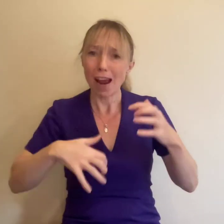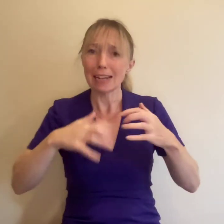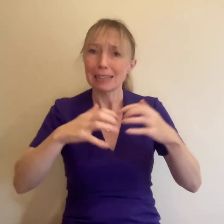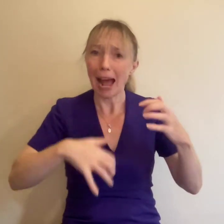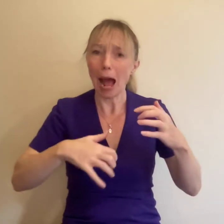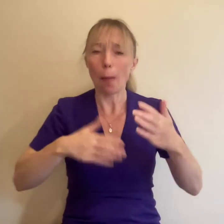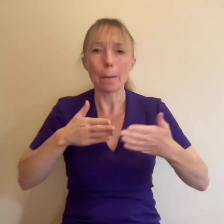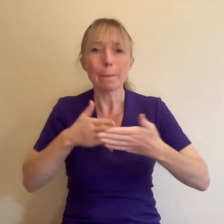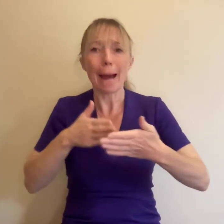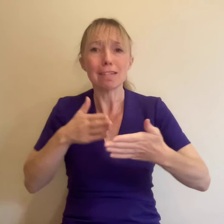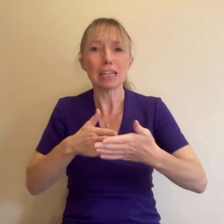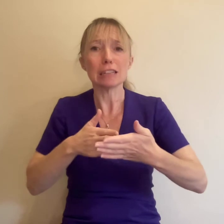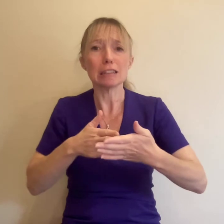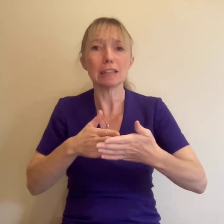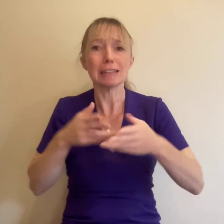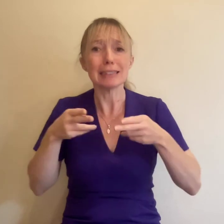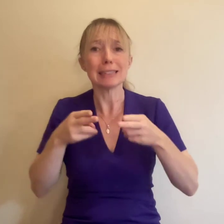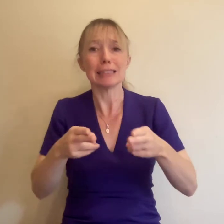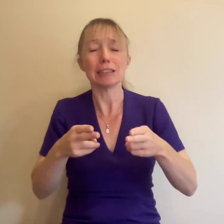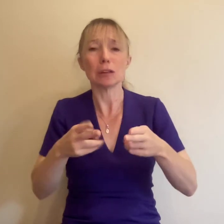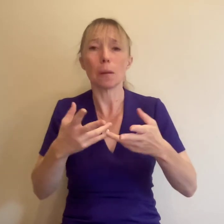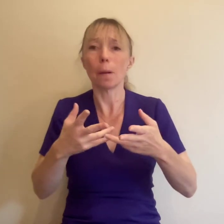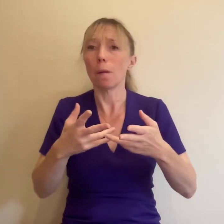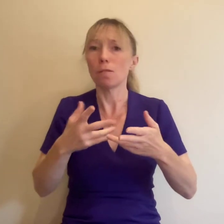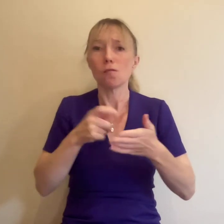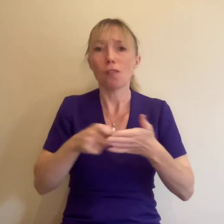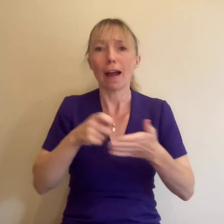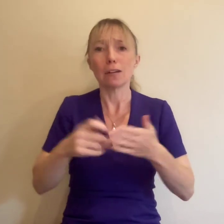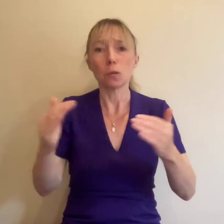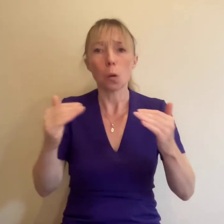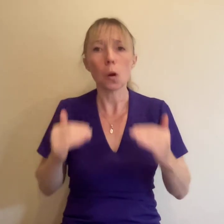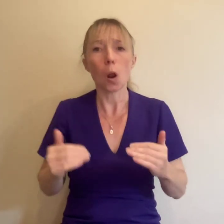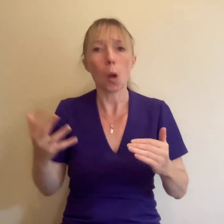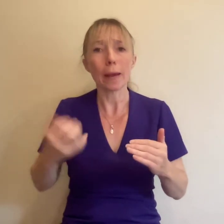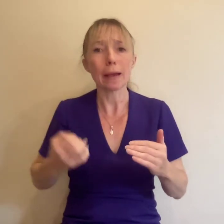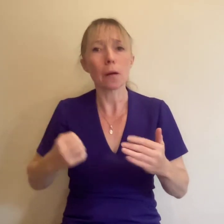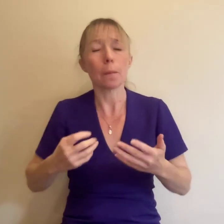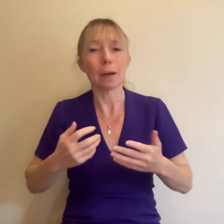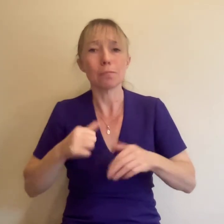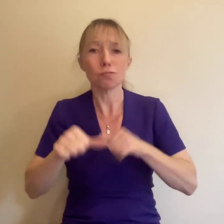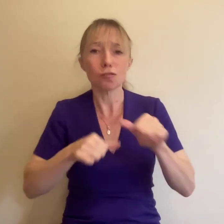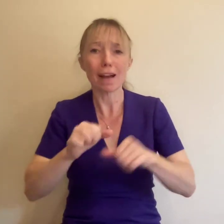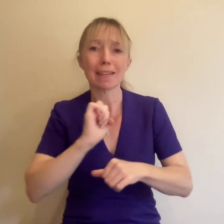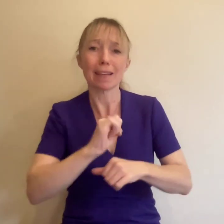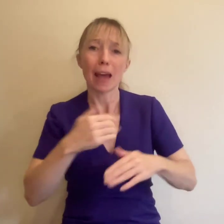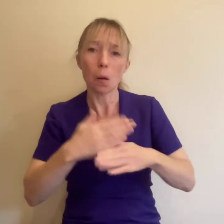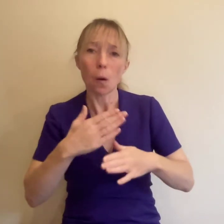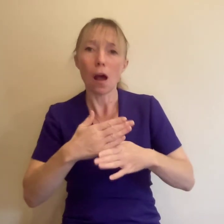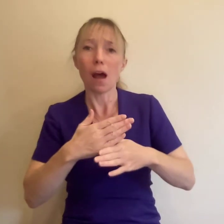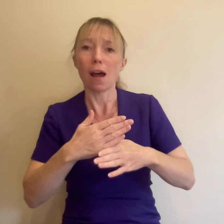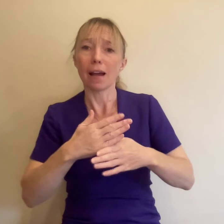low income in creating work and progressing a creative career. Email